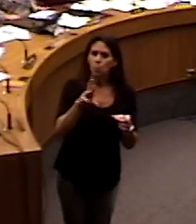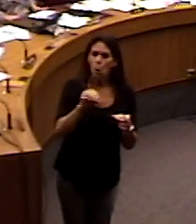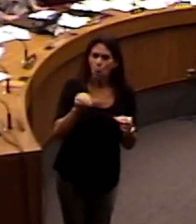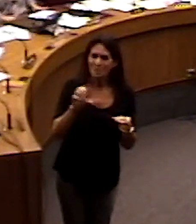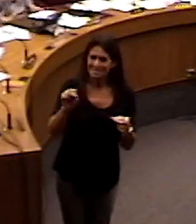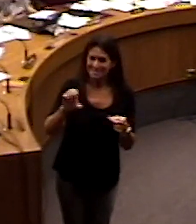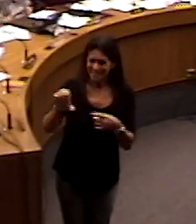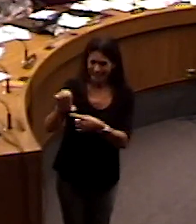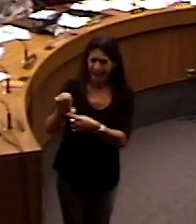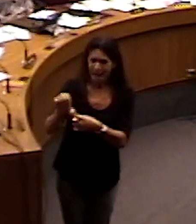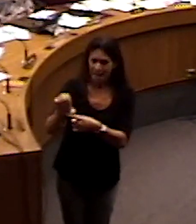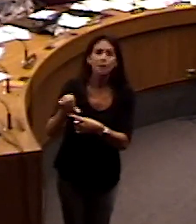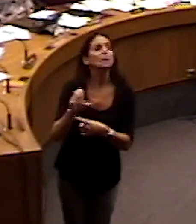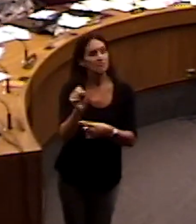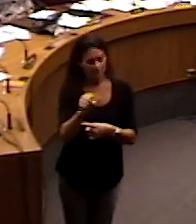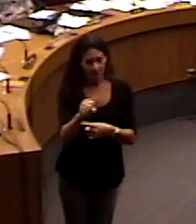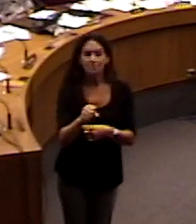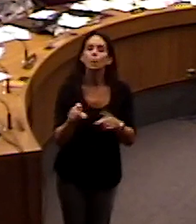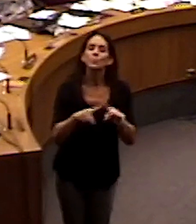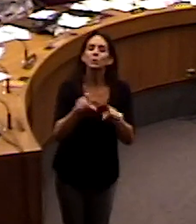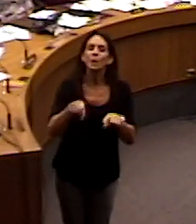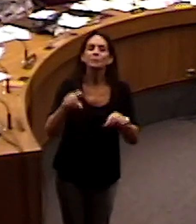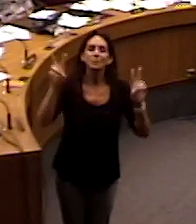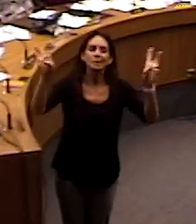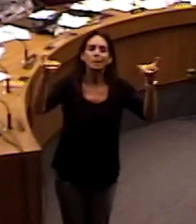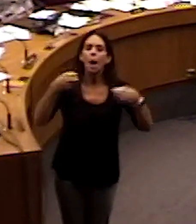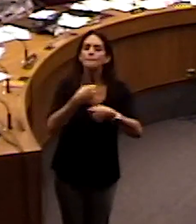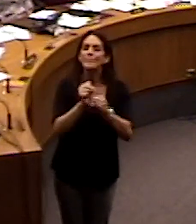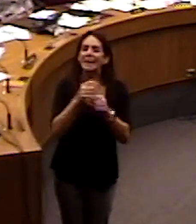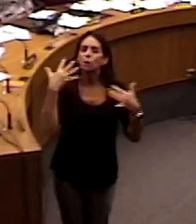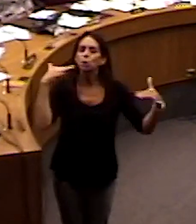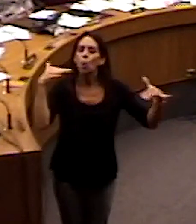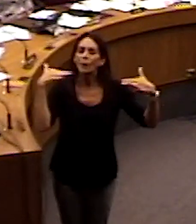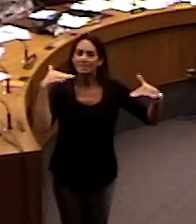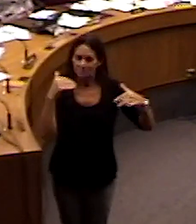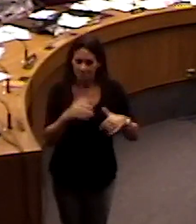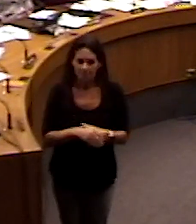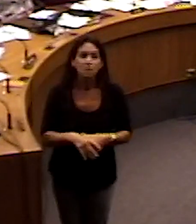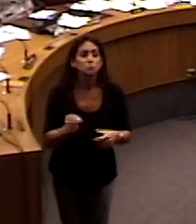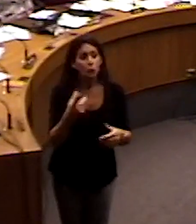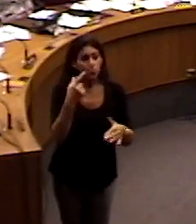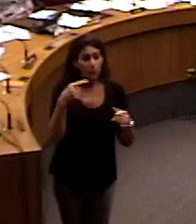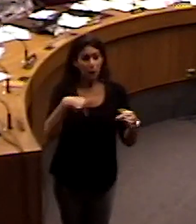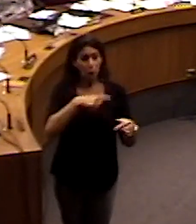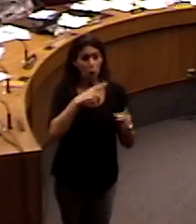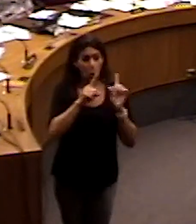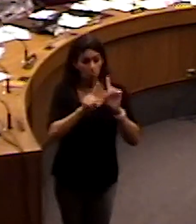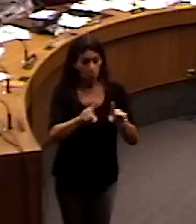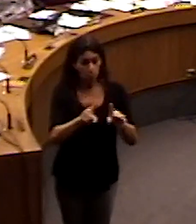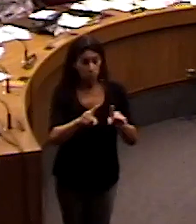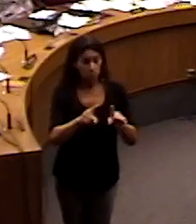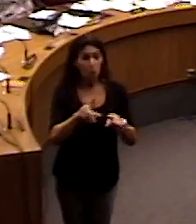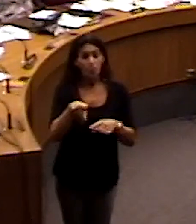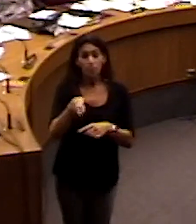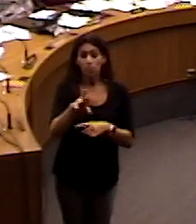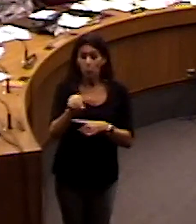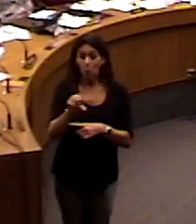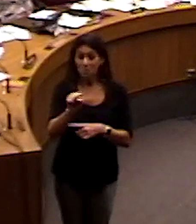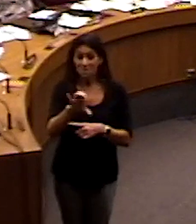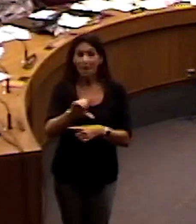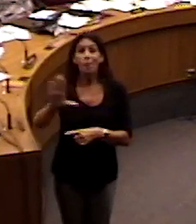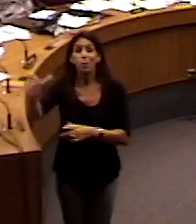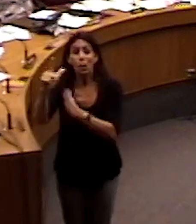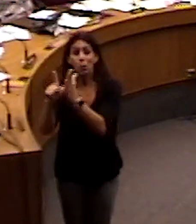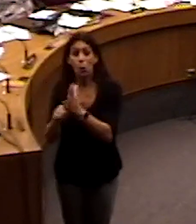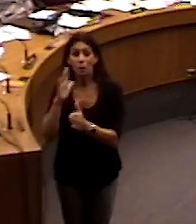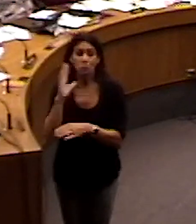call, because if you don't make noise, they're not going to call you back. If we go in pro se, their lawyers are going to just stomp us into the dirt. Well, what